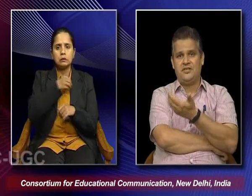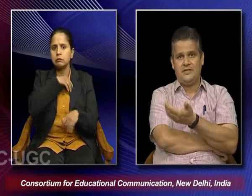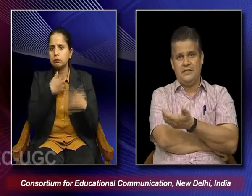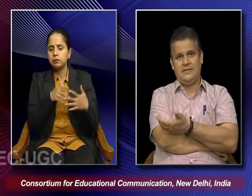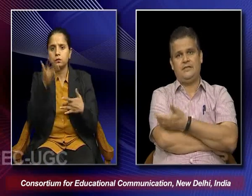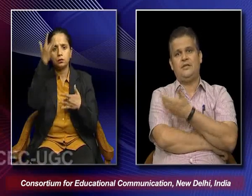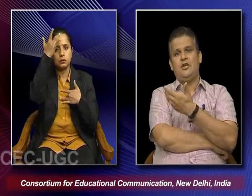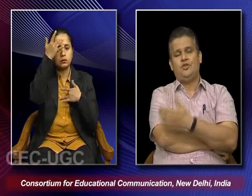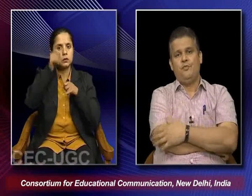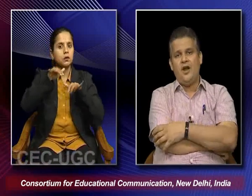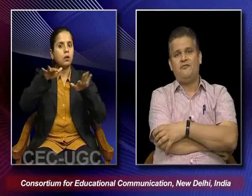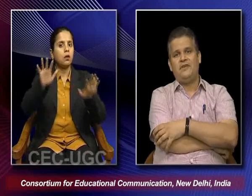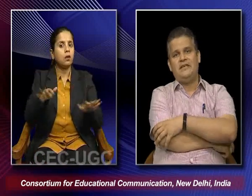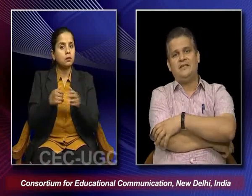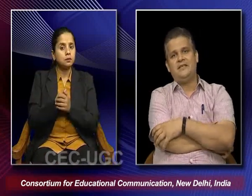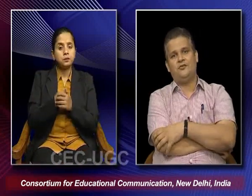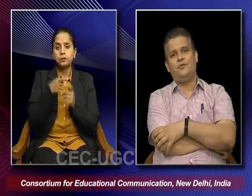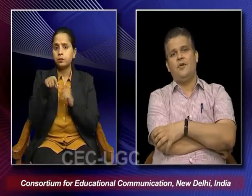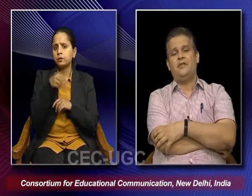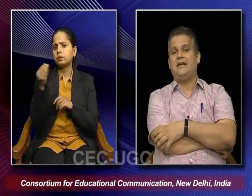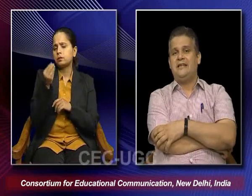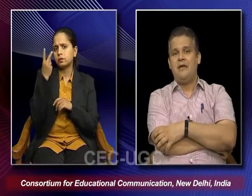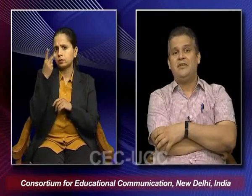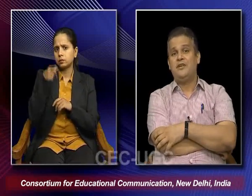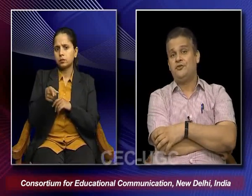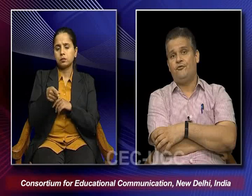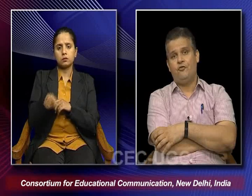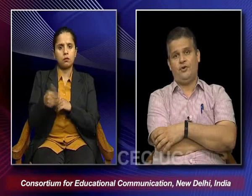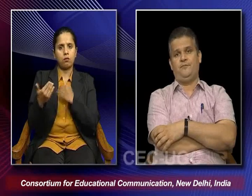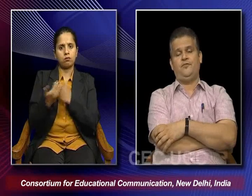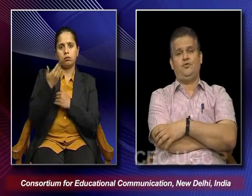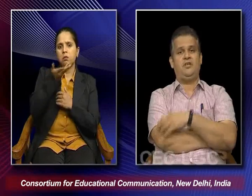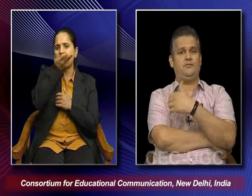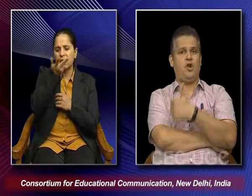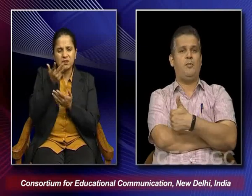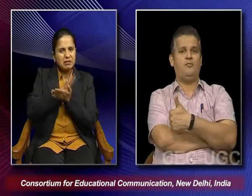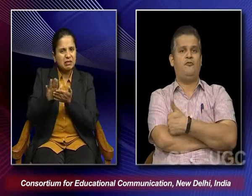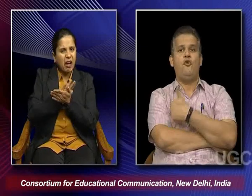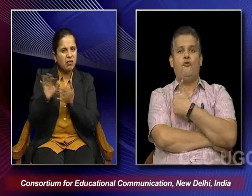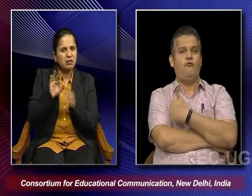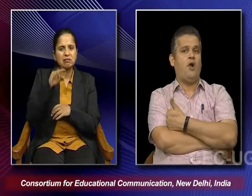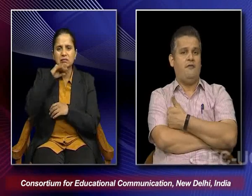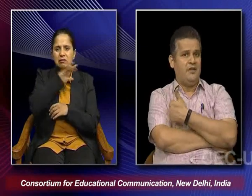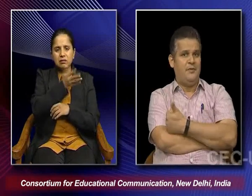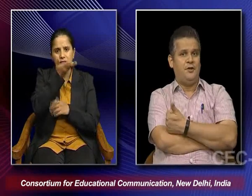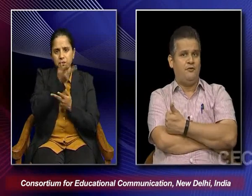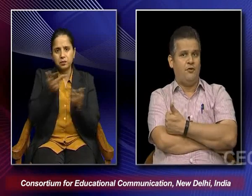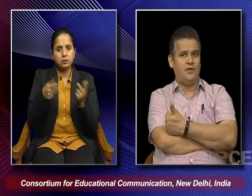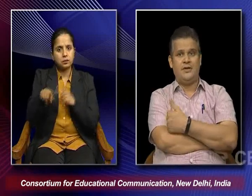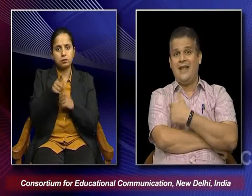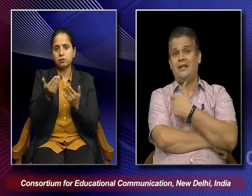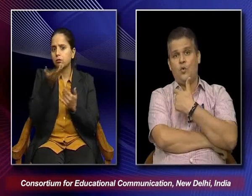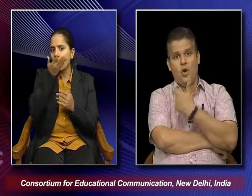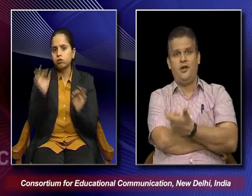infectious diseases. So part of the reason is the contamination of water. So there is the problem of availability of